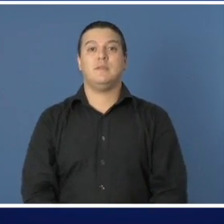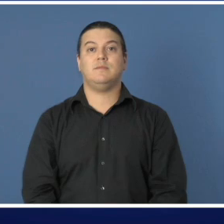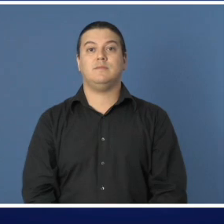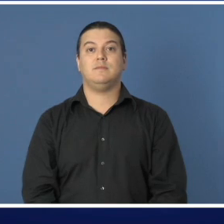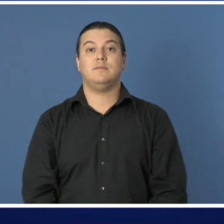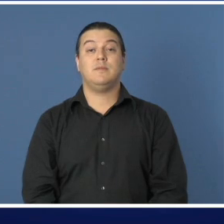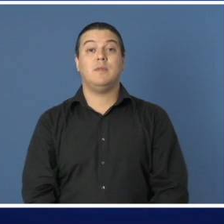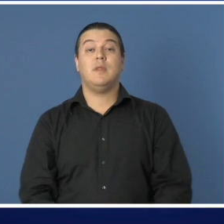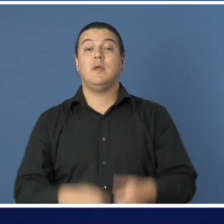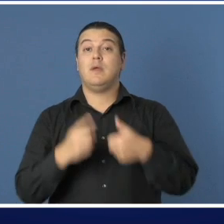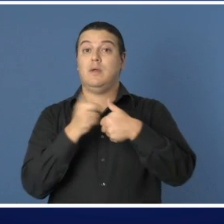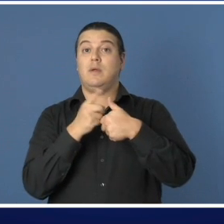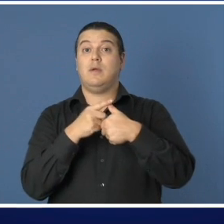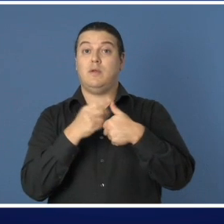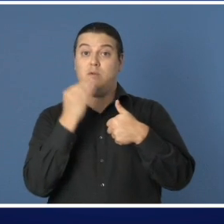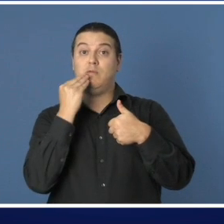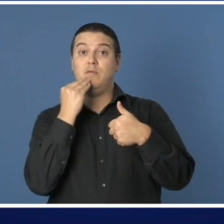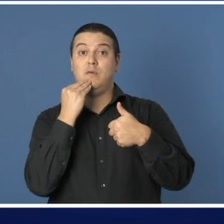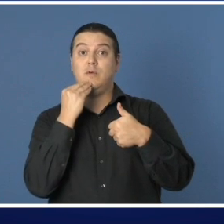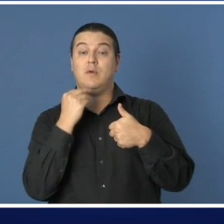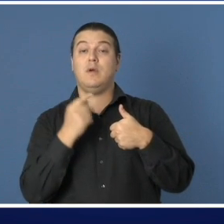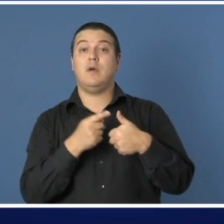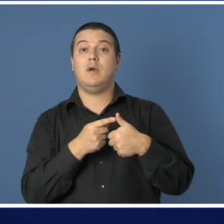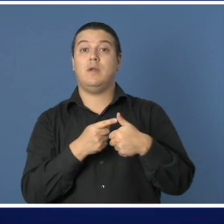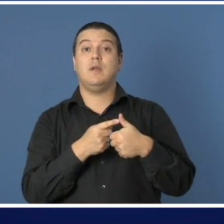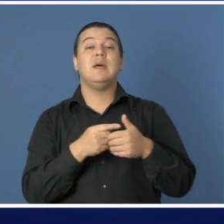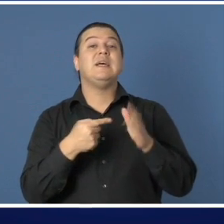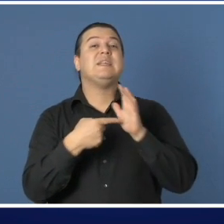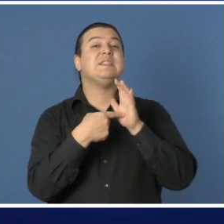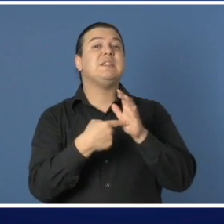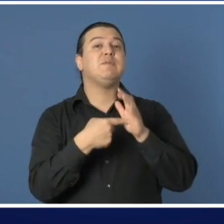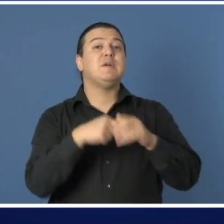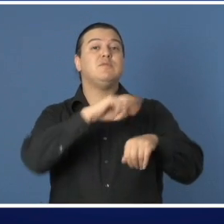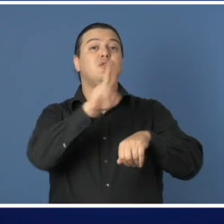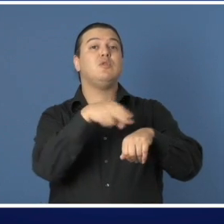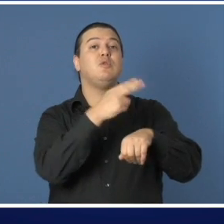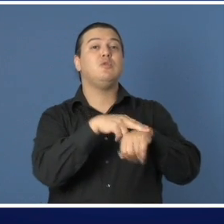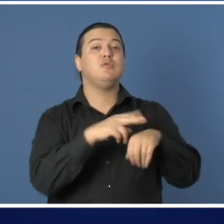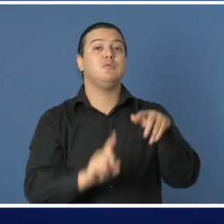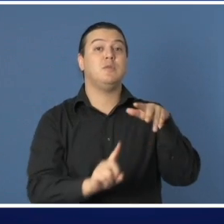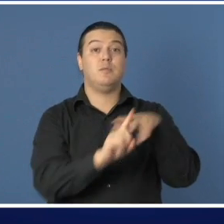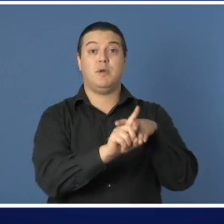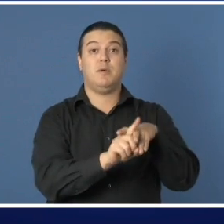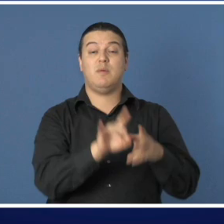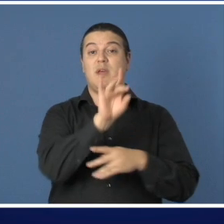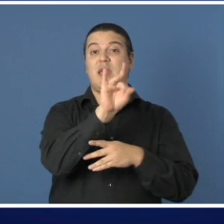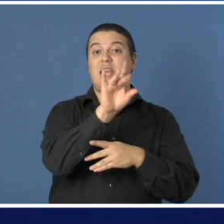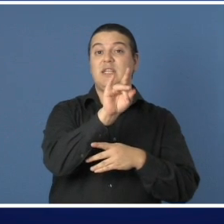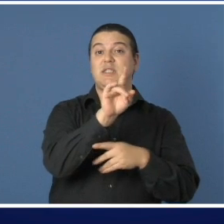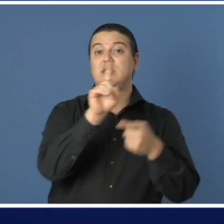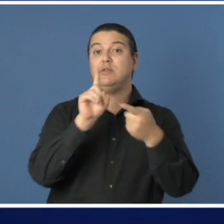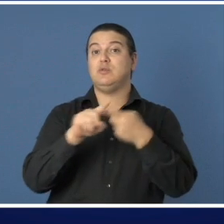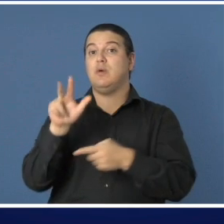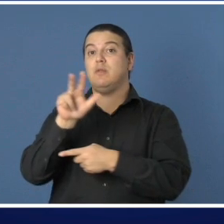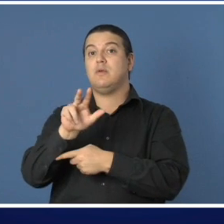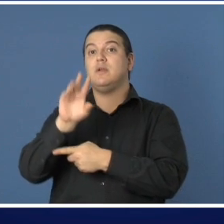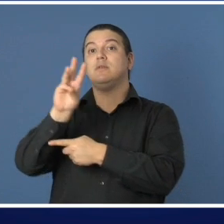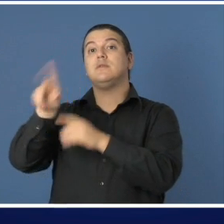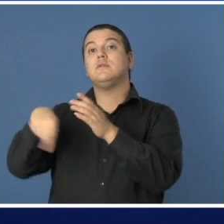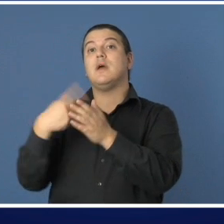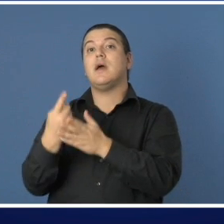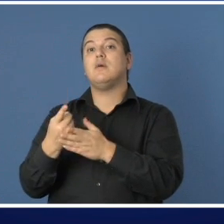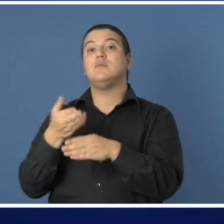In foodborne botulism, Symptoms generally begin 18 to